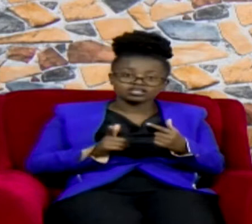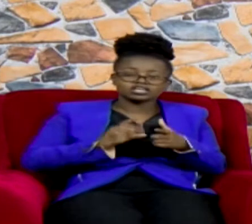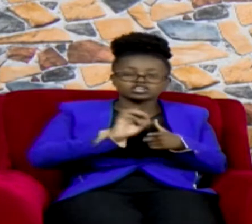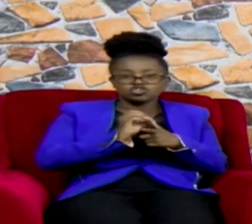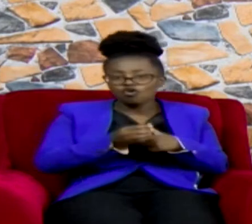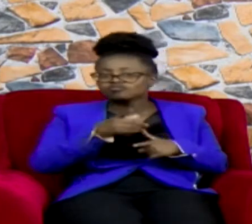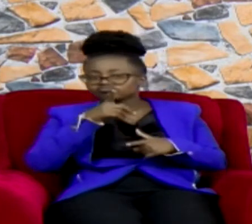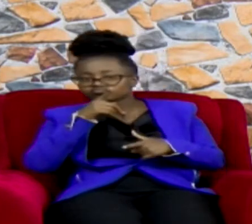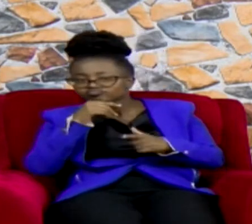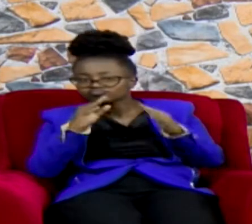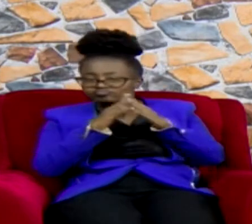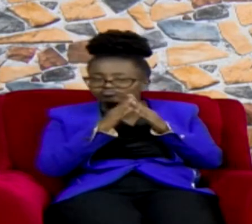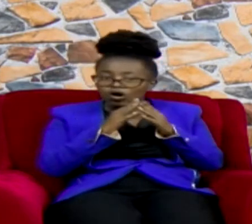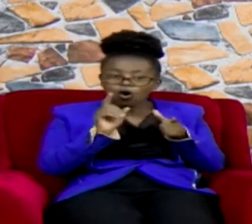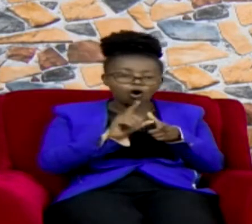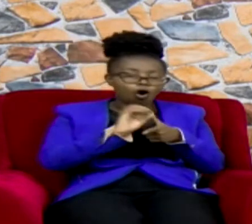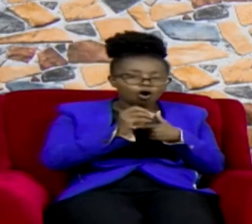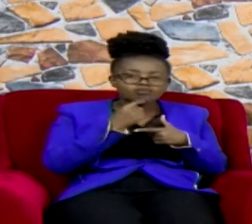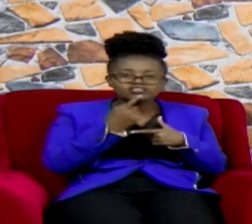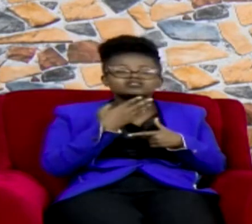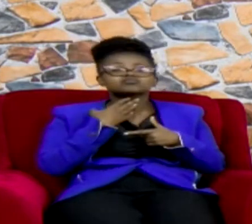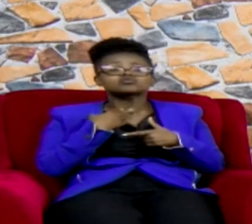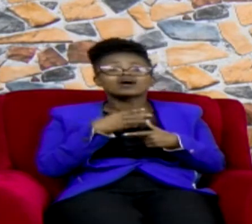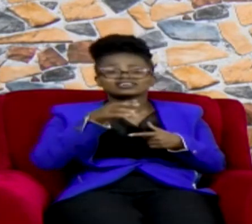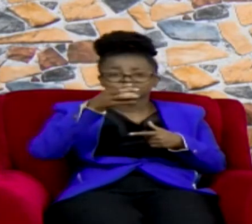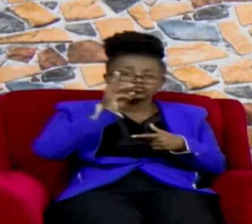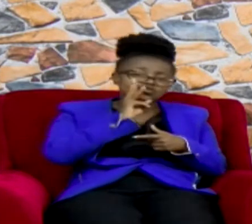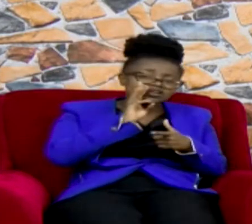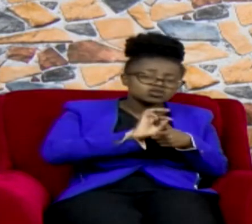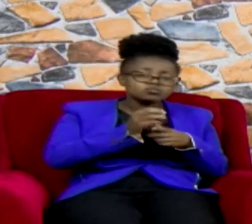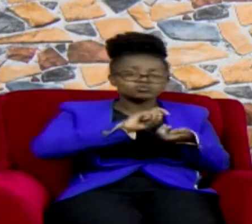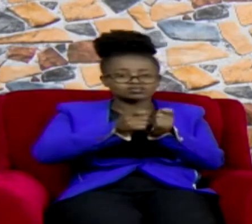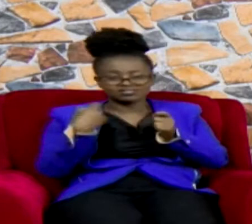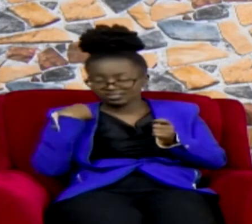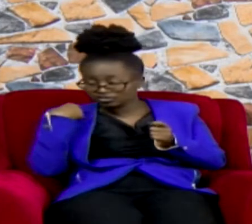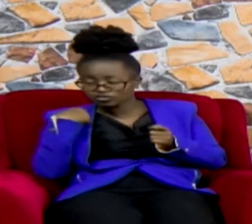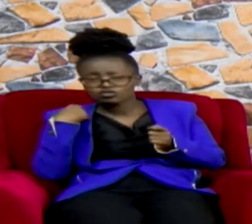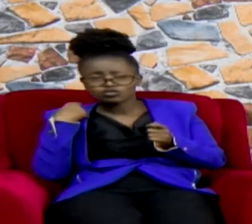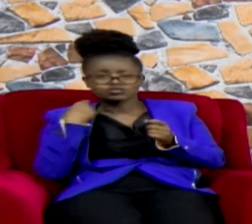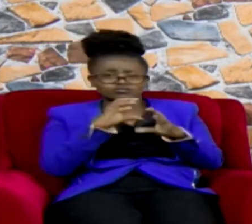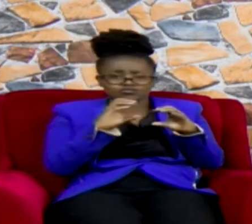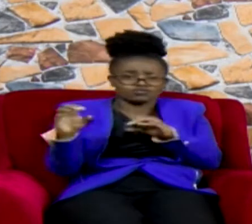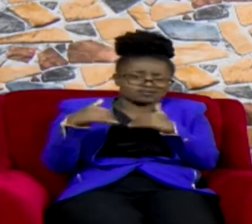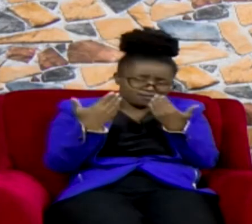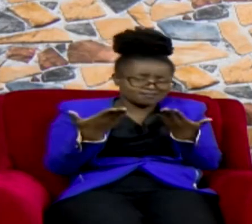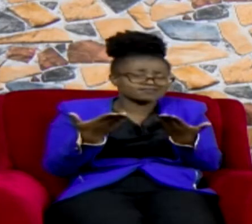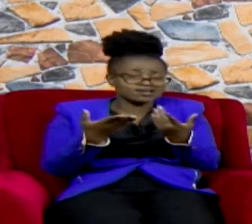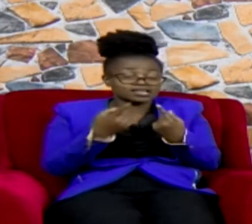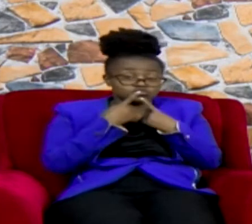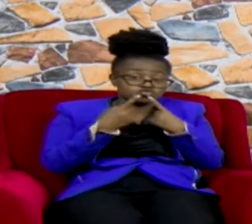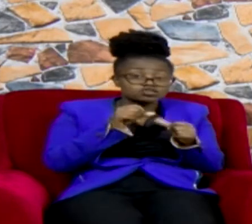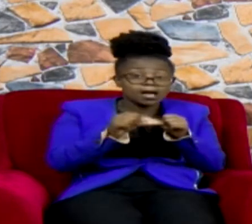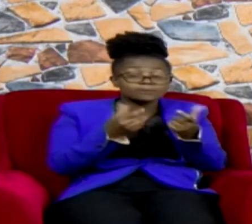gents, I'm thirsty, or I want to change my clothes. So where does that fall? Now, when you talk about